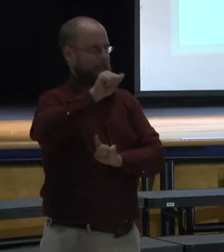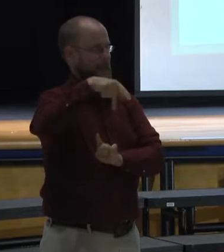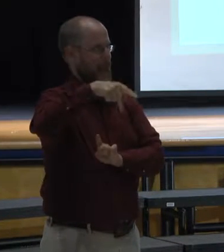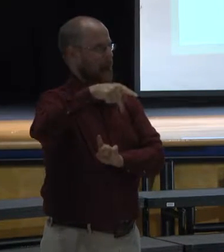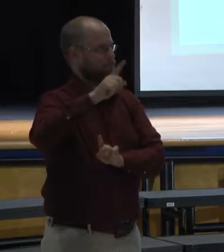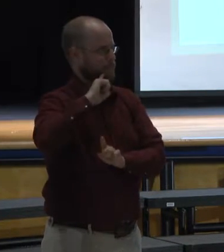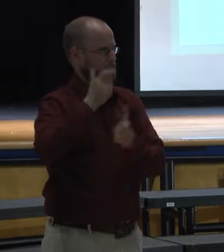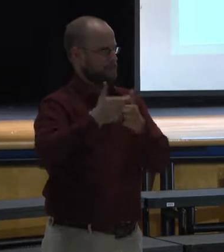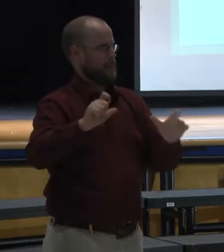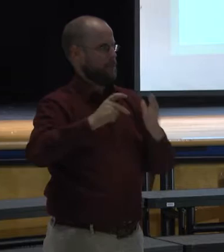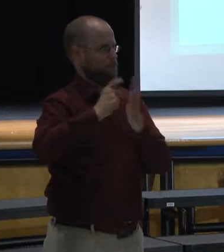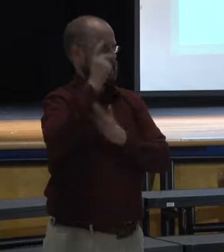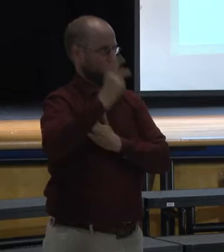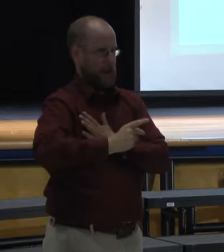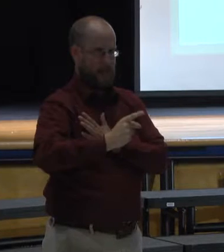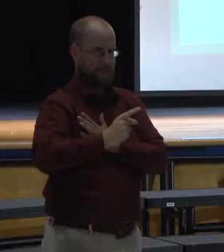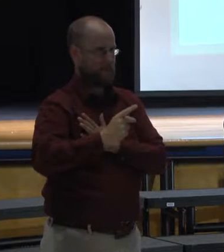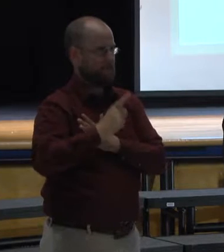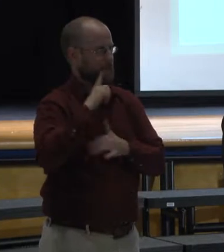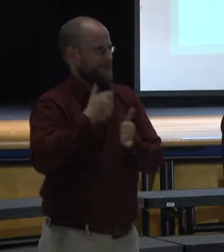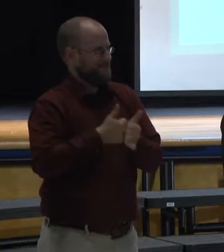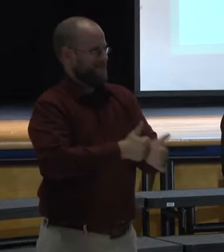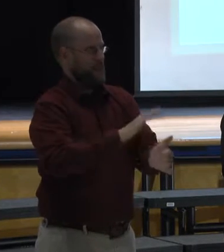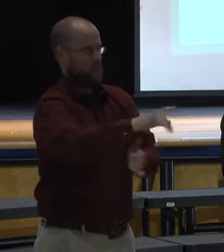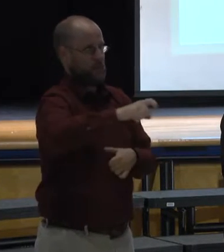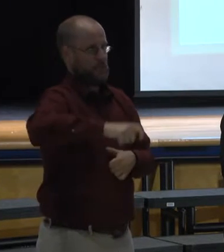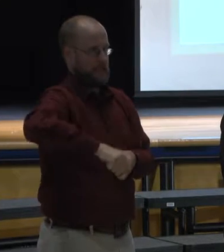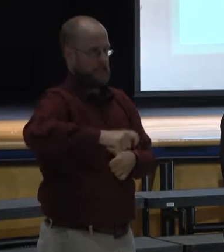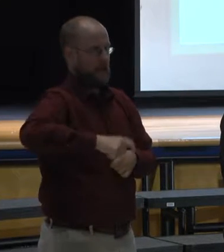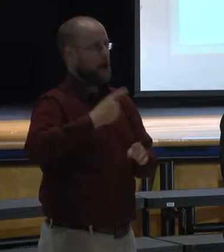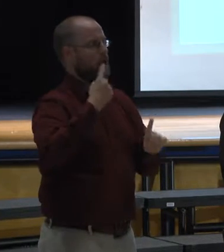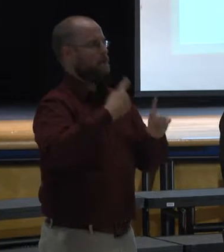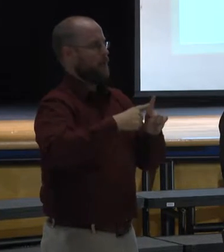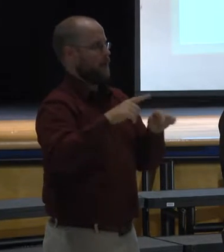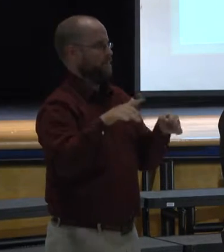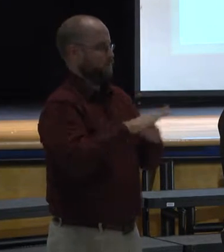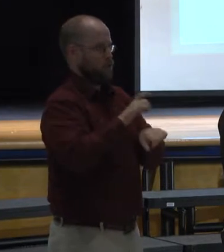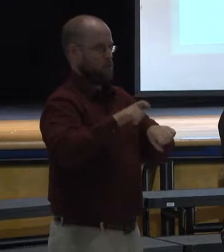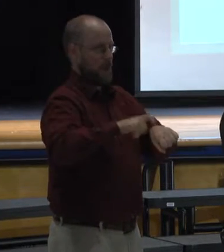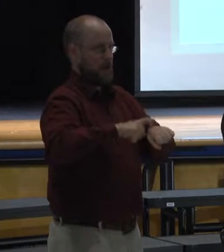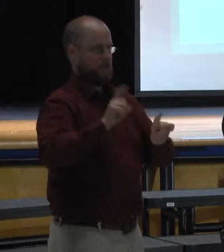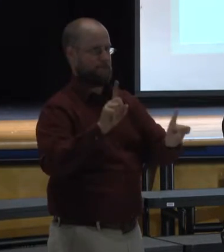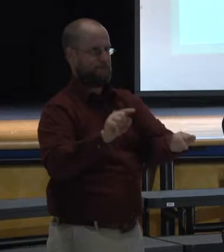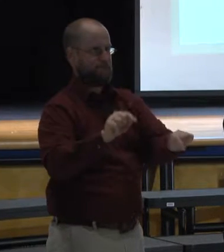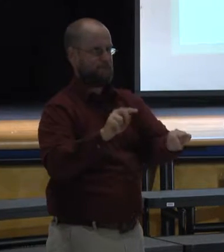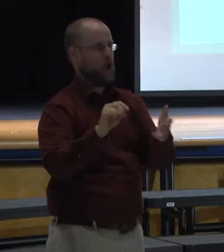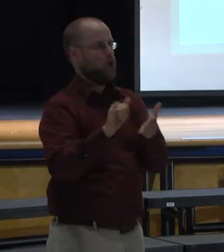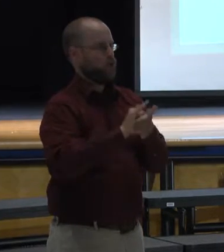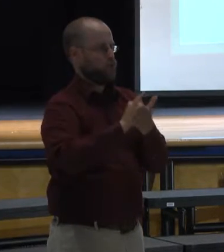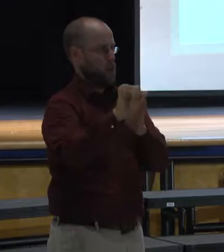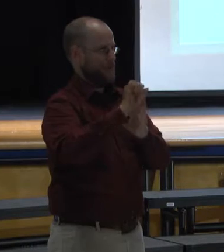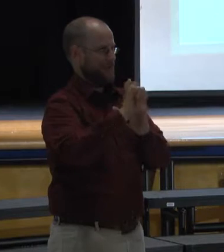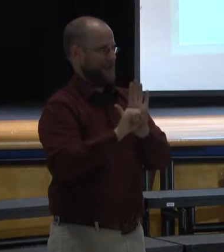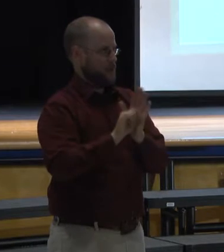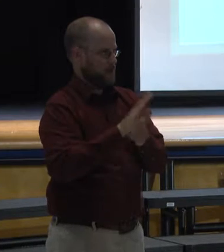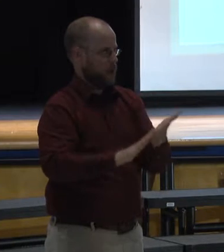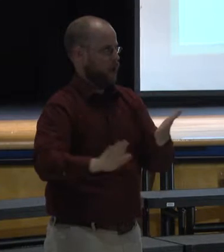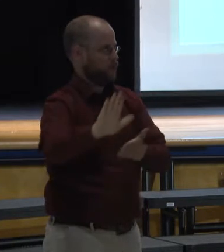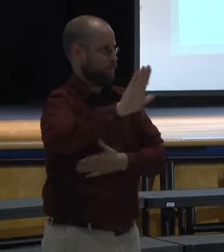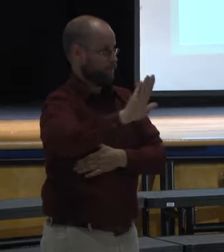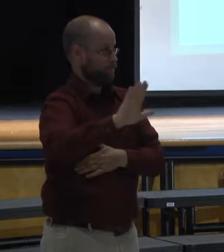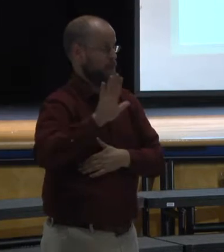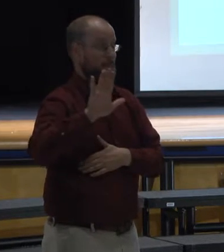and strictly based on need and full-time attendance at a New York State school. Their formula is a little bit simpler, and they look